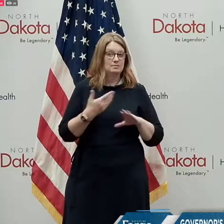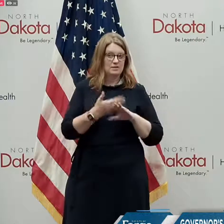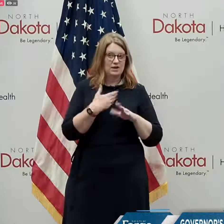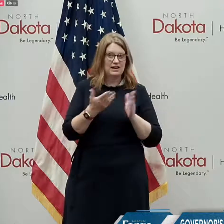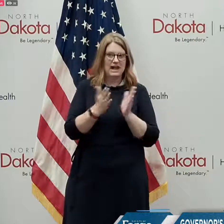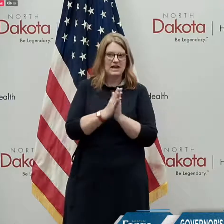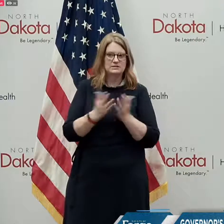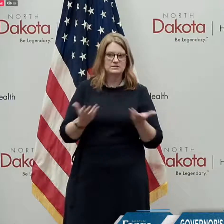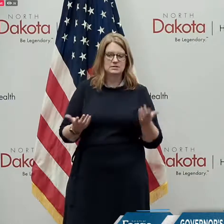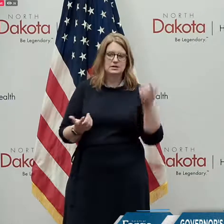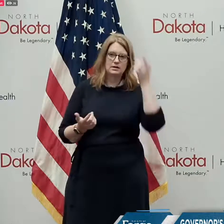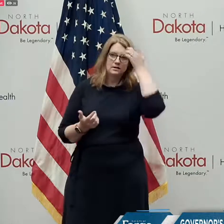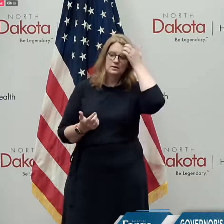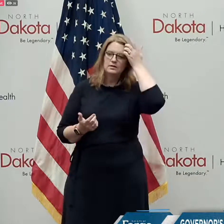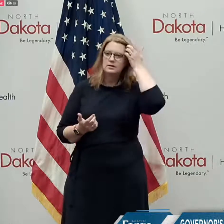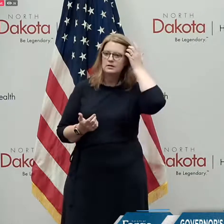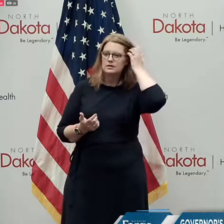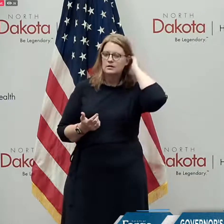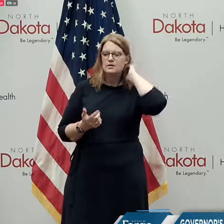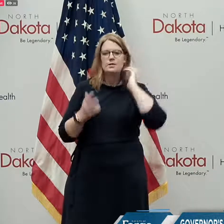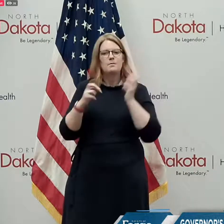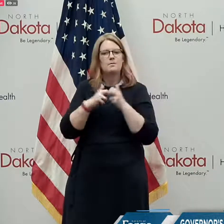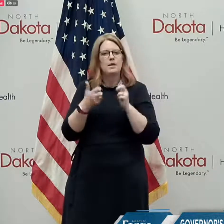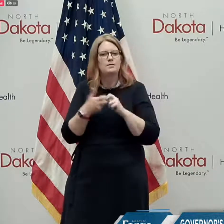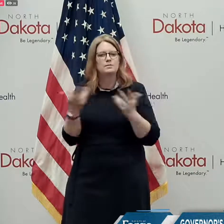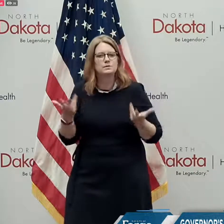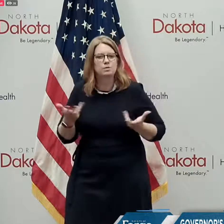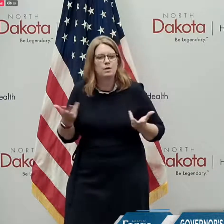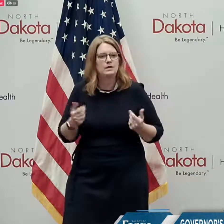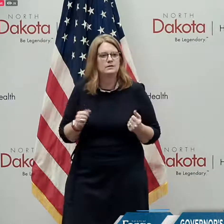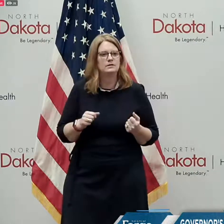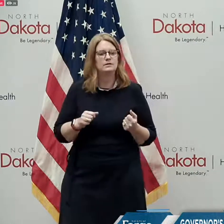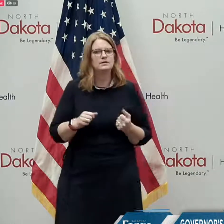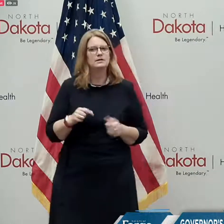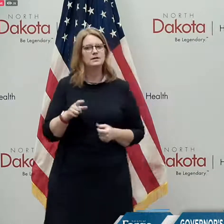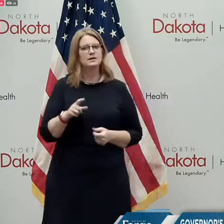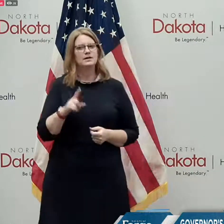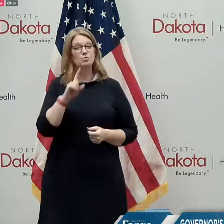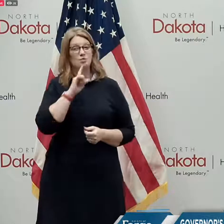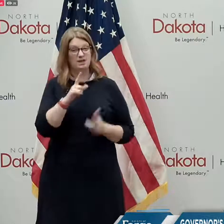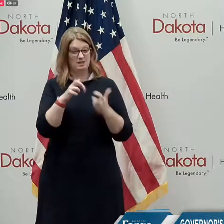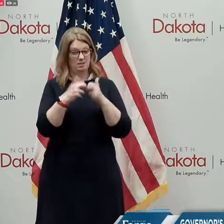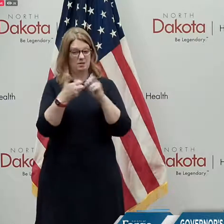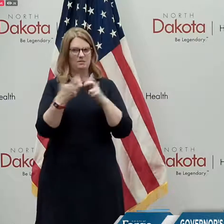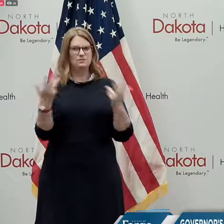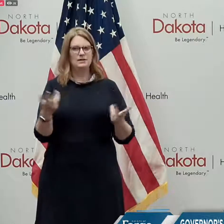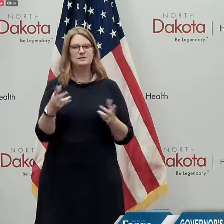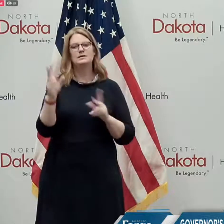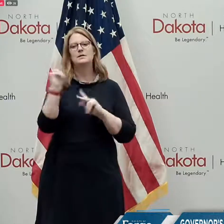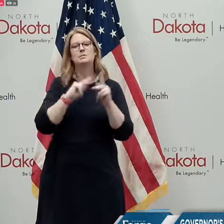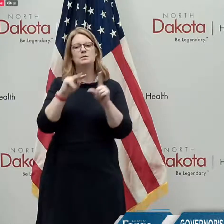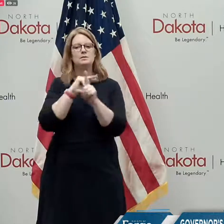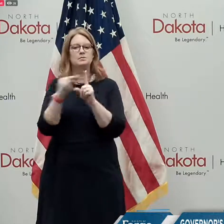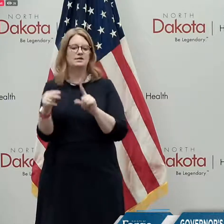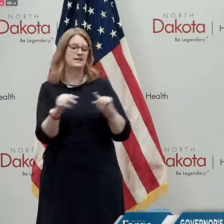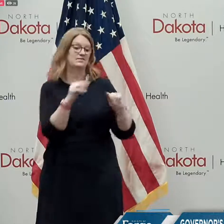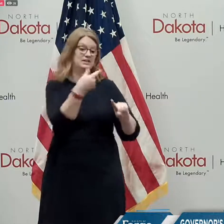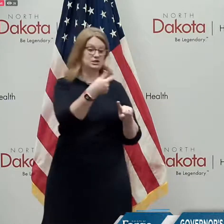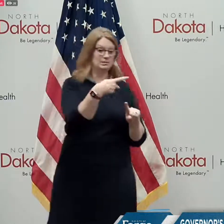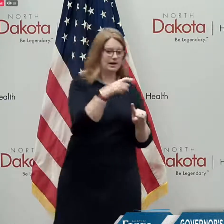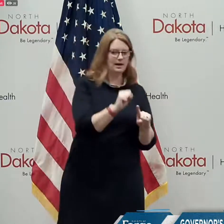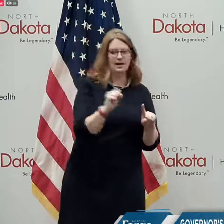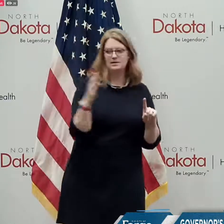what's the biggest hurdle? It's people's perception. Whether it's GPS or Bluetooth, it's